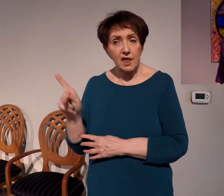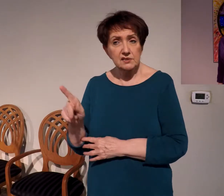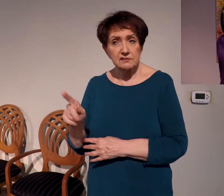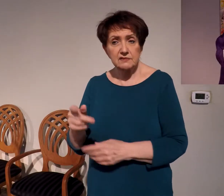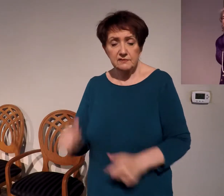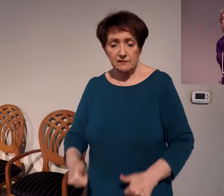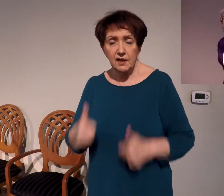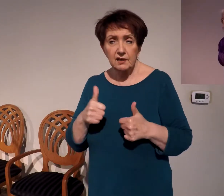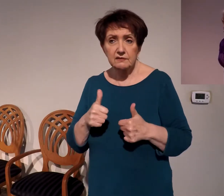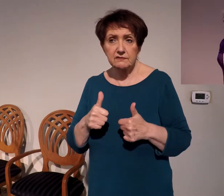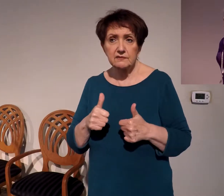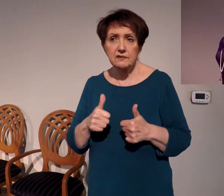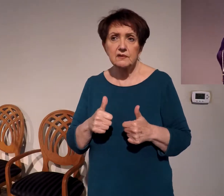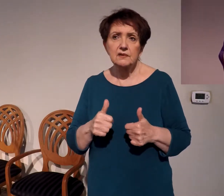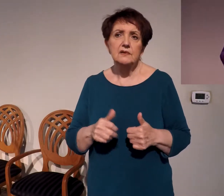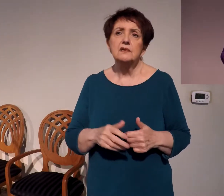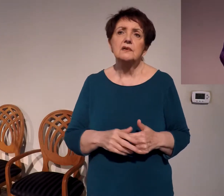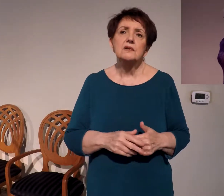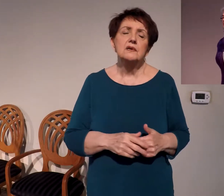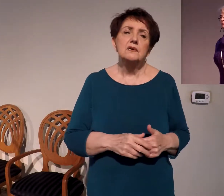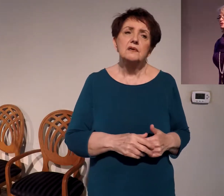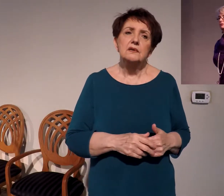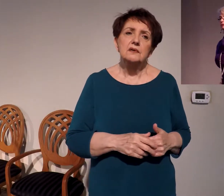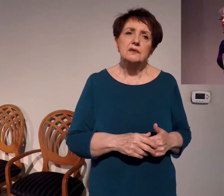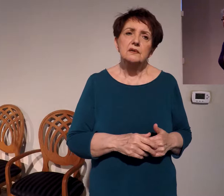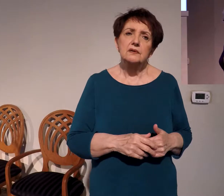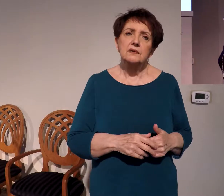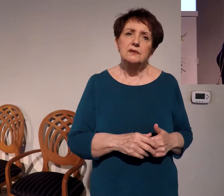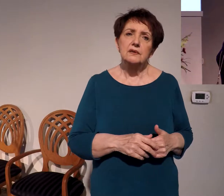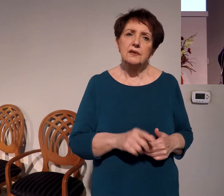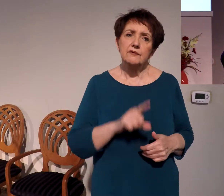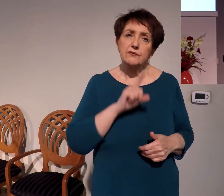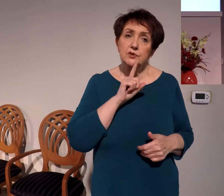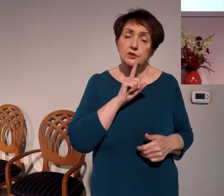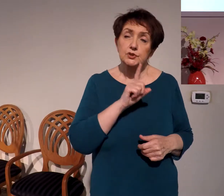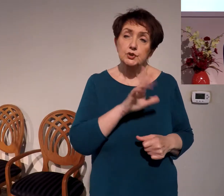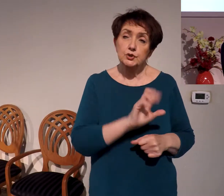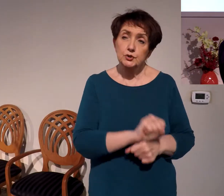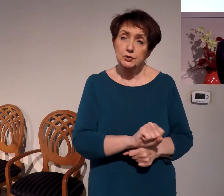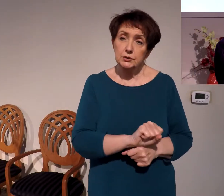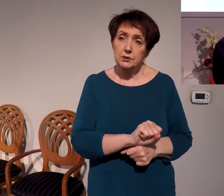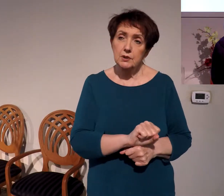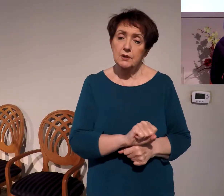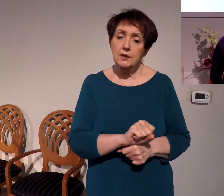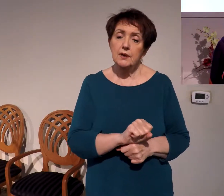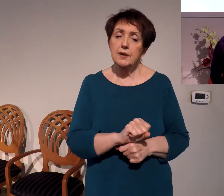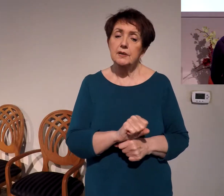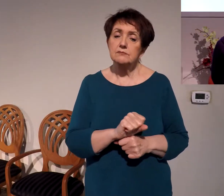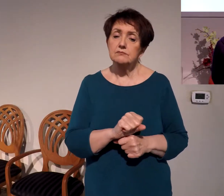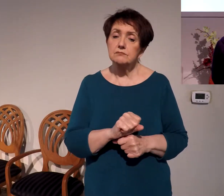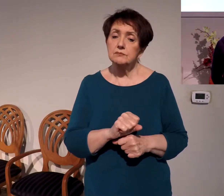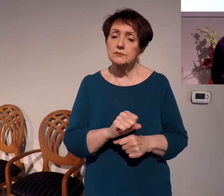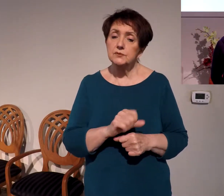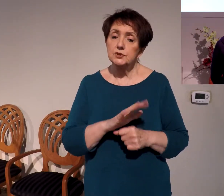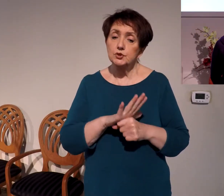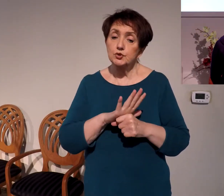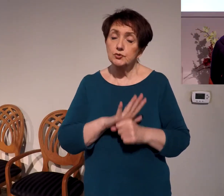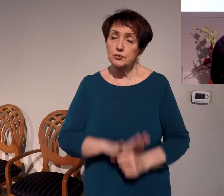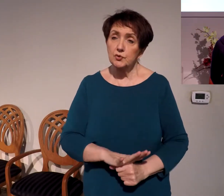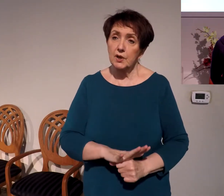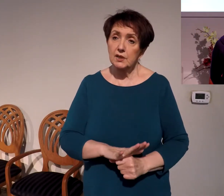life that can absolutely and utterly relieve these two